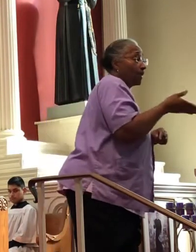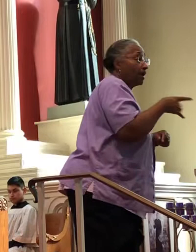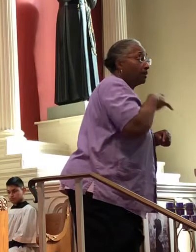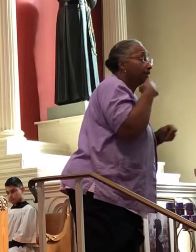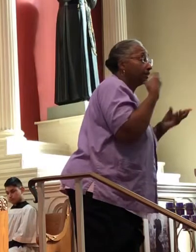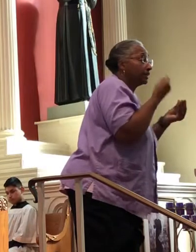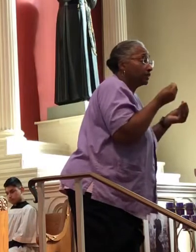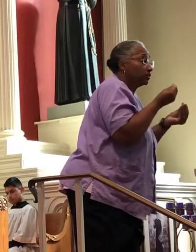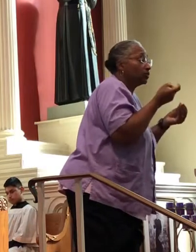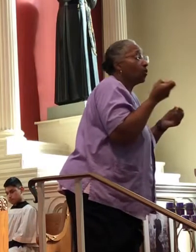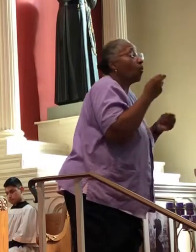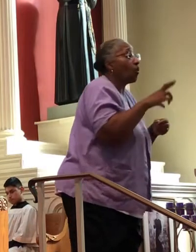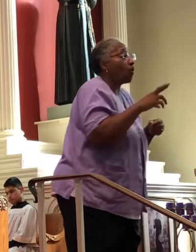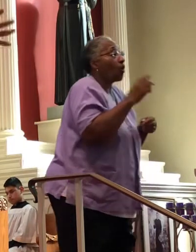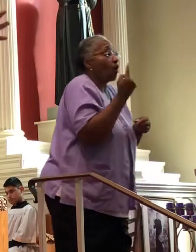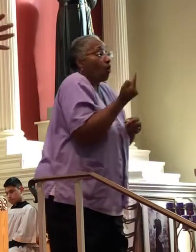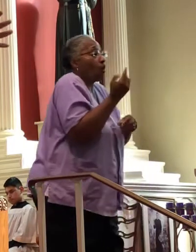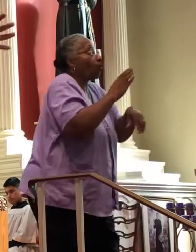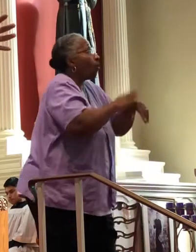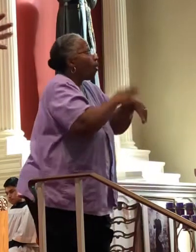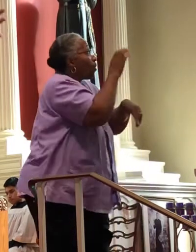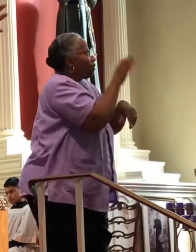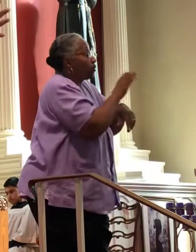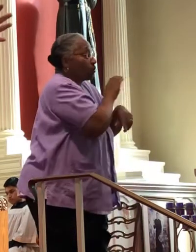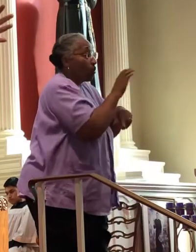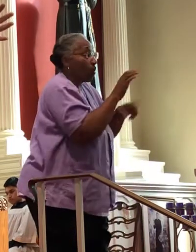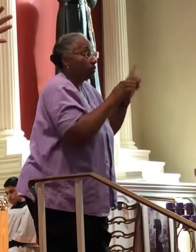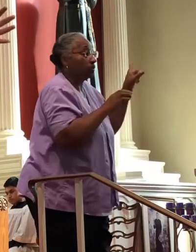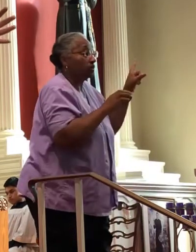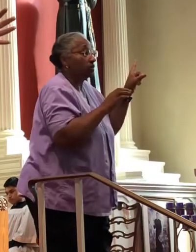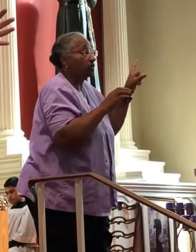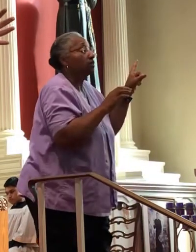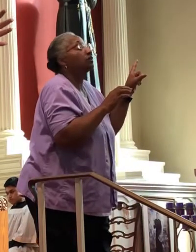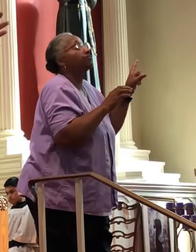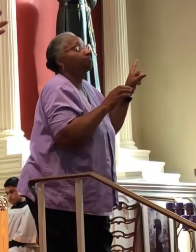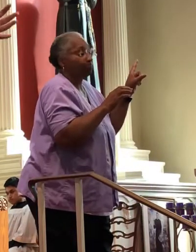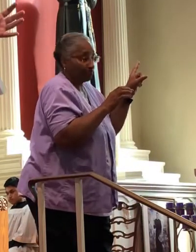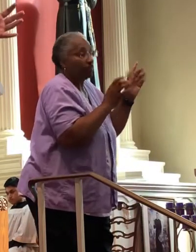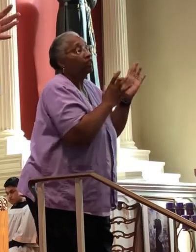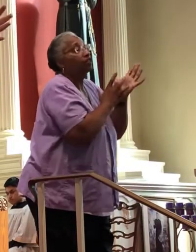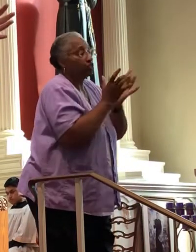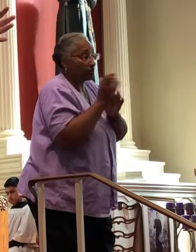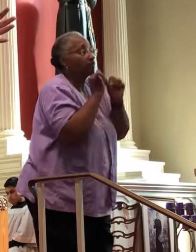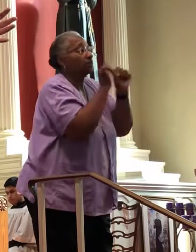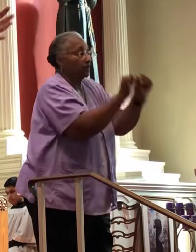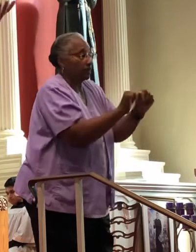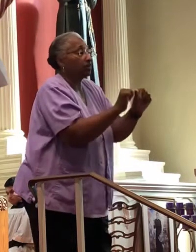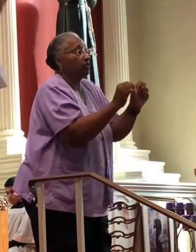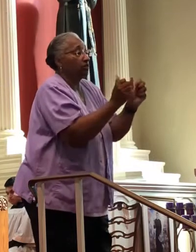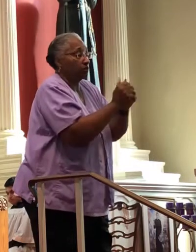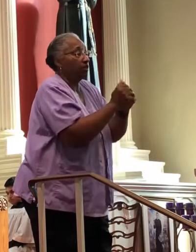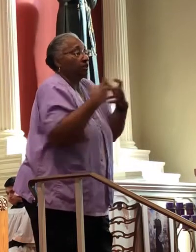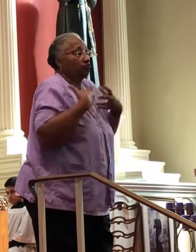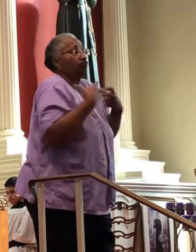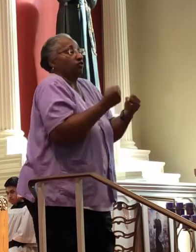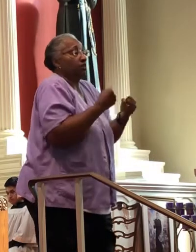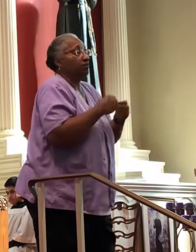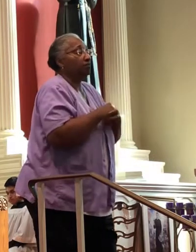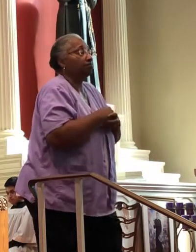God wanted him to do. And that's the point. That's what we're thinking about. And even in the first reading, which we have